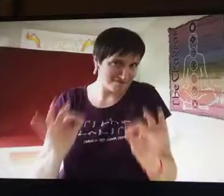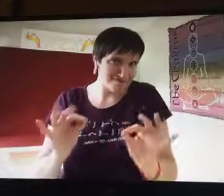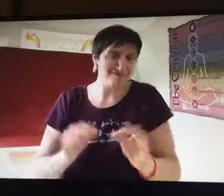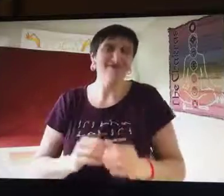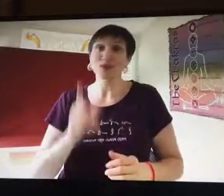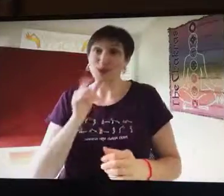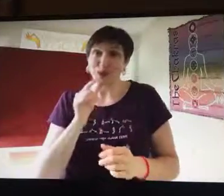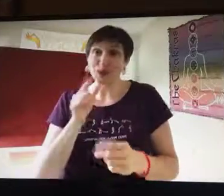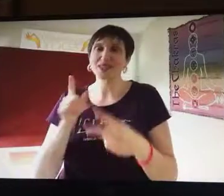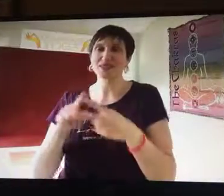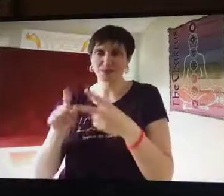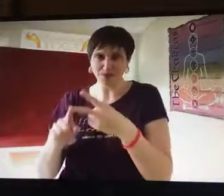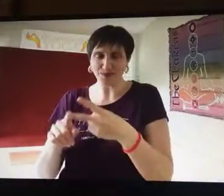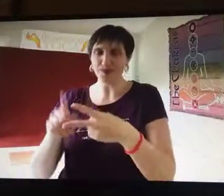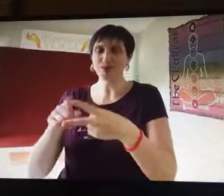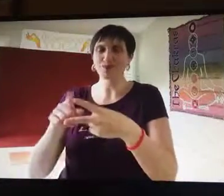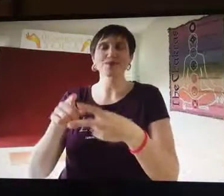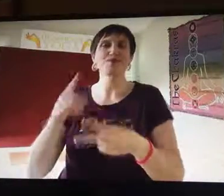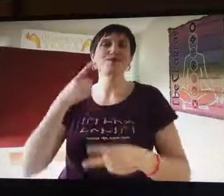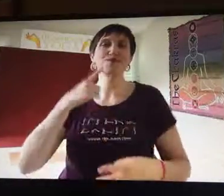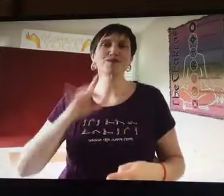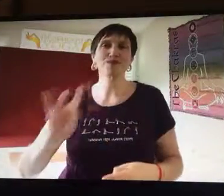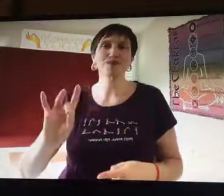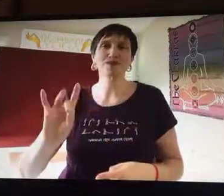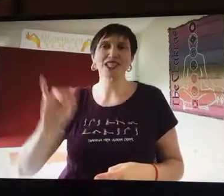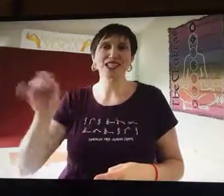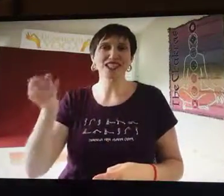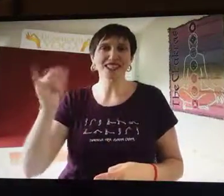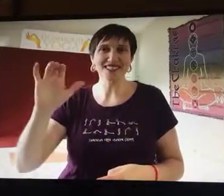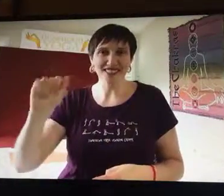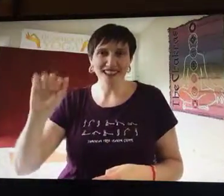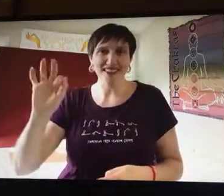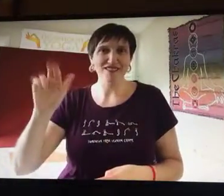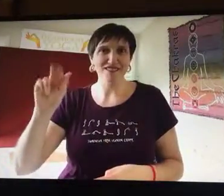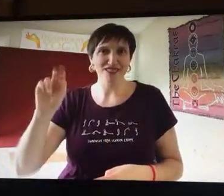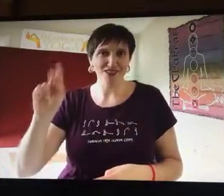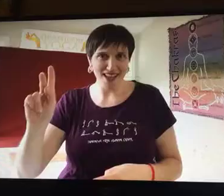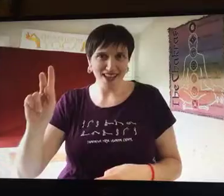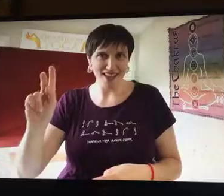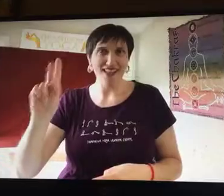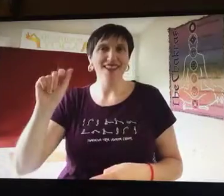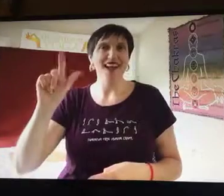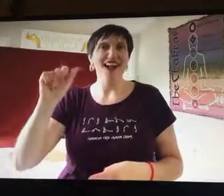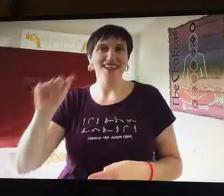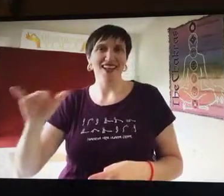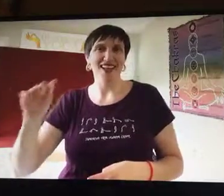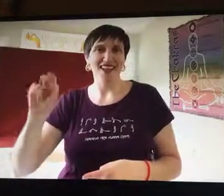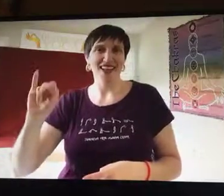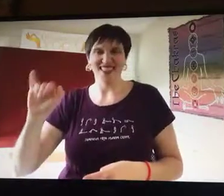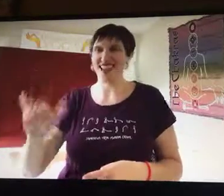So deaf yoga instructors also joined. These one was interpreter clarification on that name.